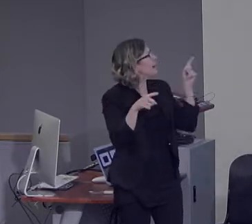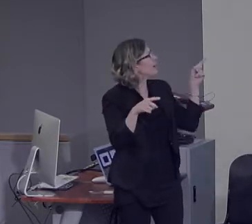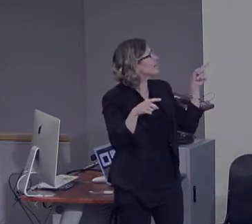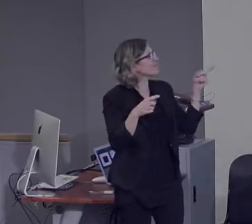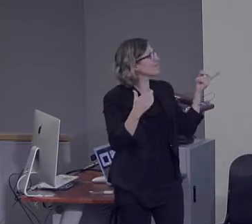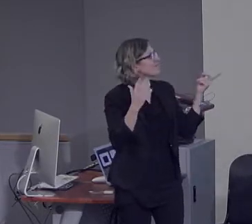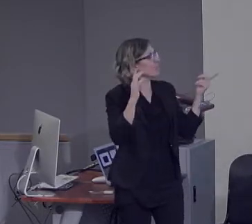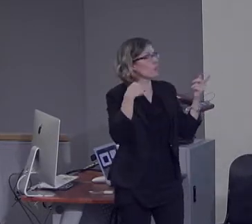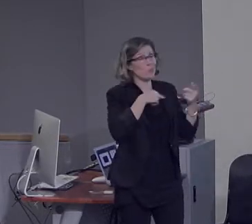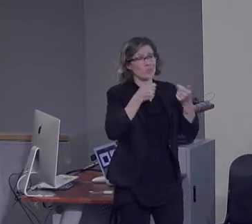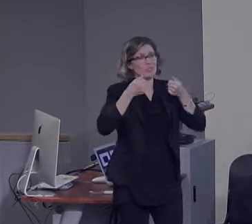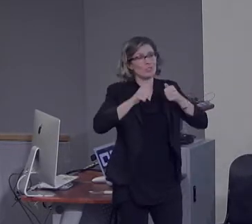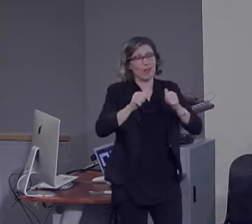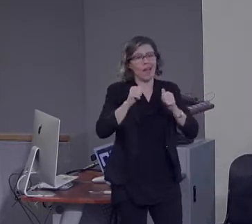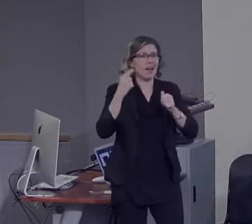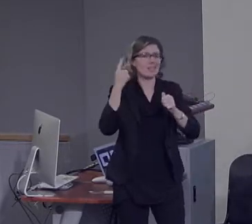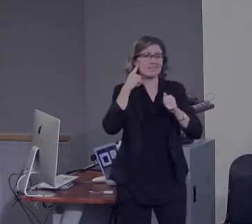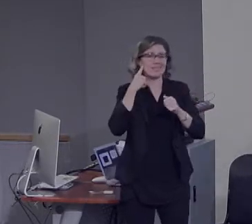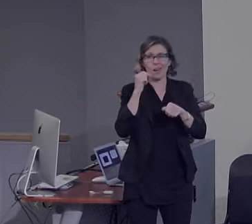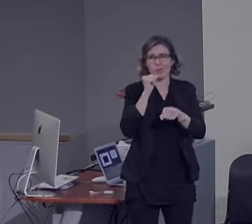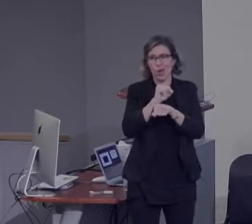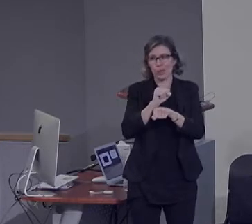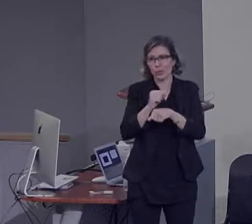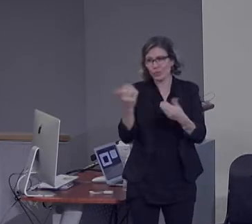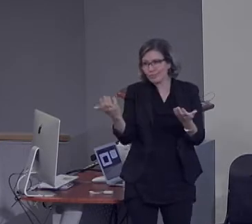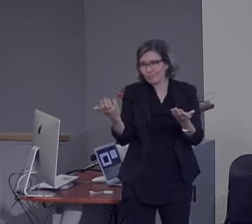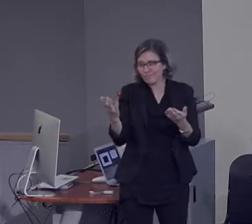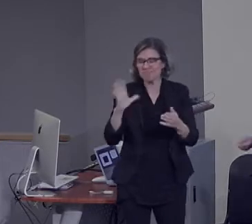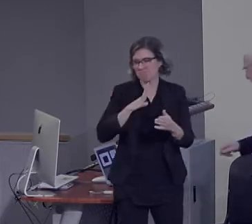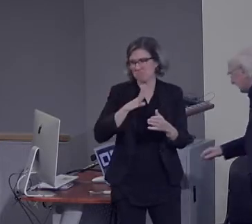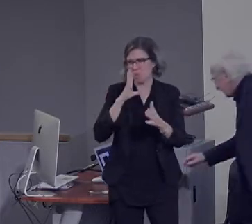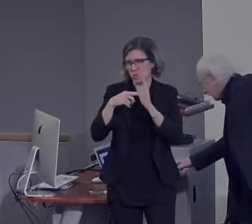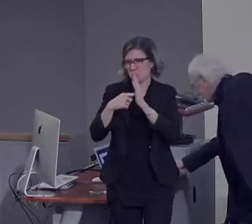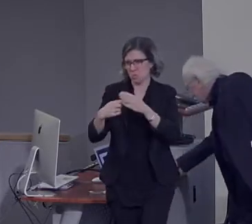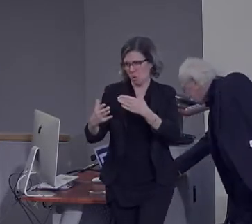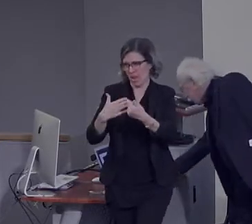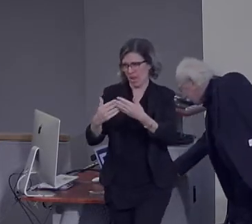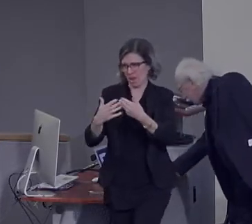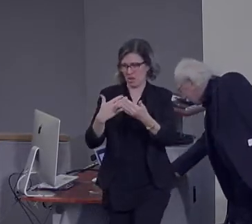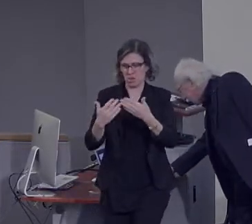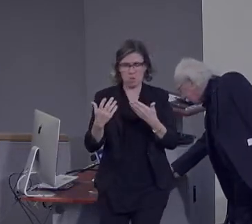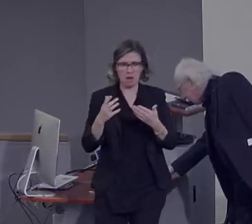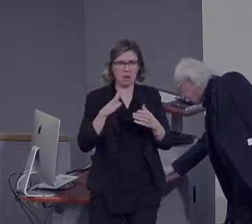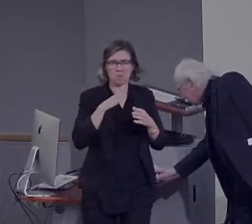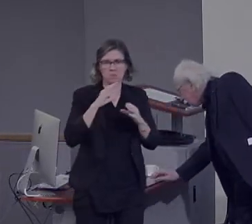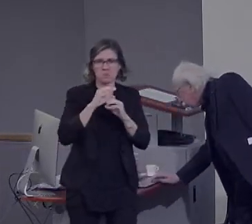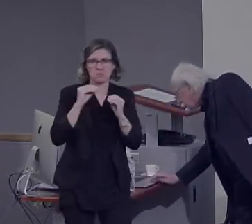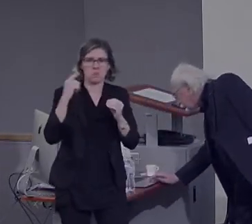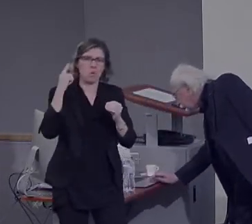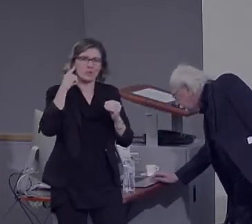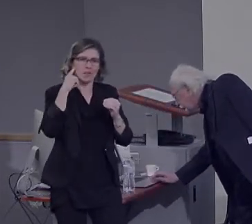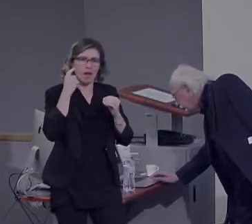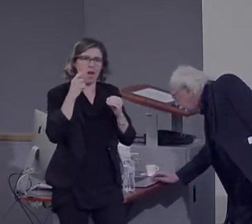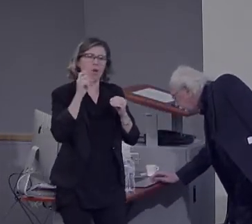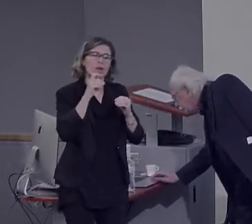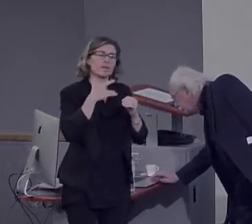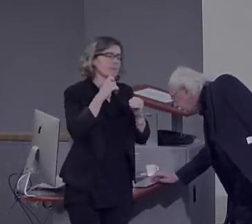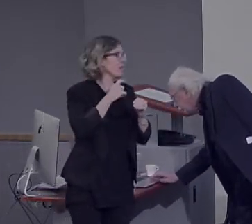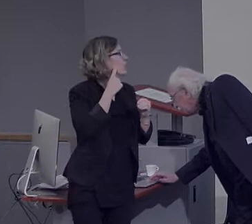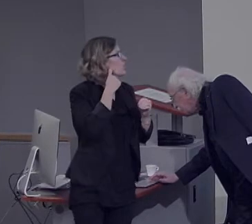work, the sound. I will show you the film without sound, but it's a bit stupid.